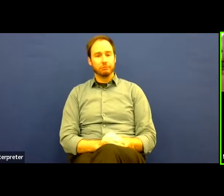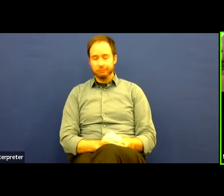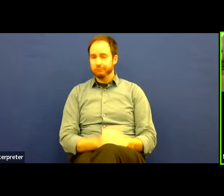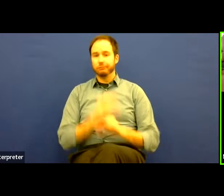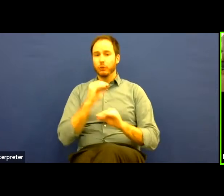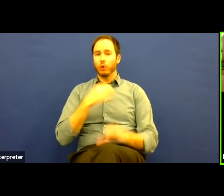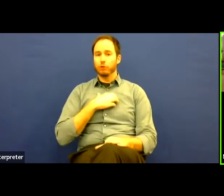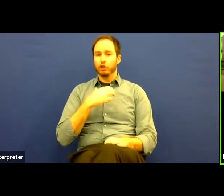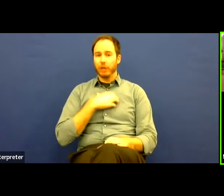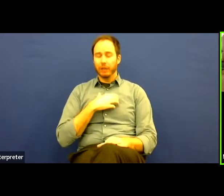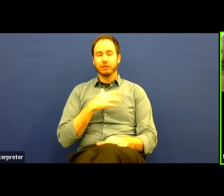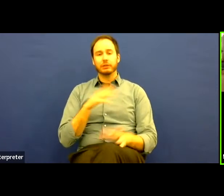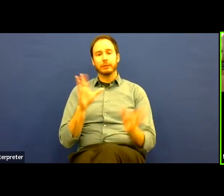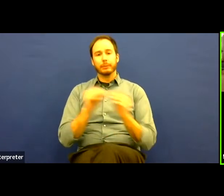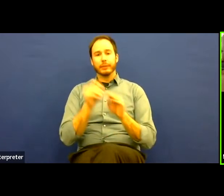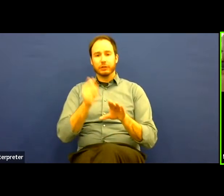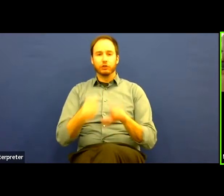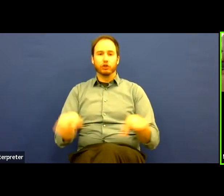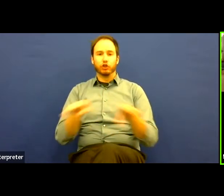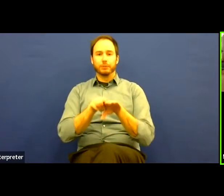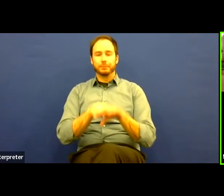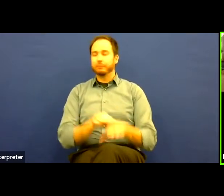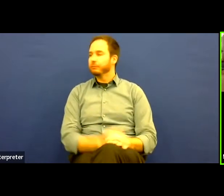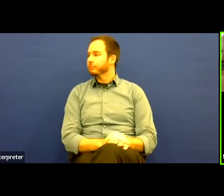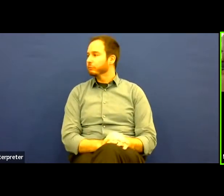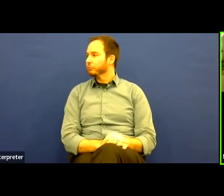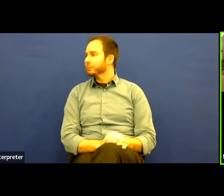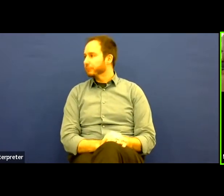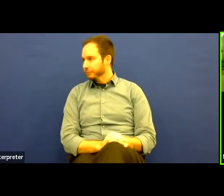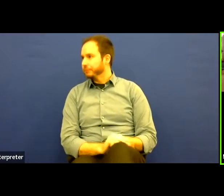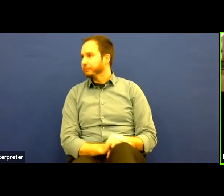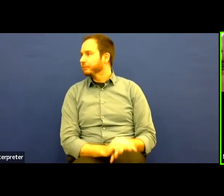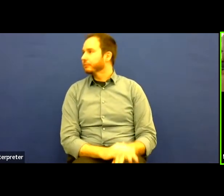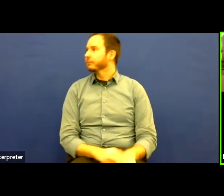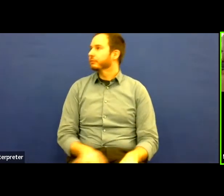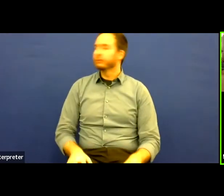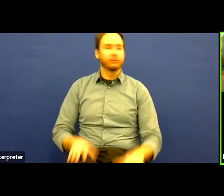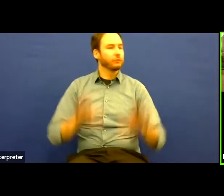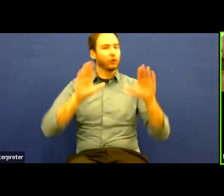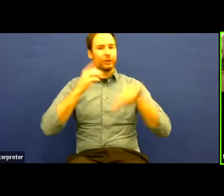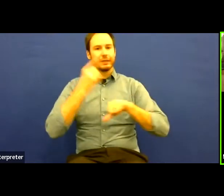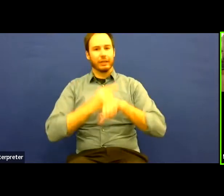Hearing no objections, meeting adjourned. Right. Everybody have a great